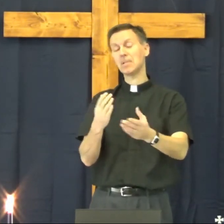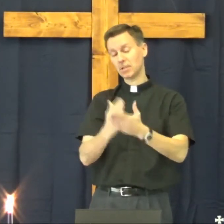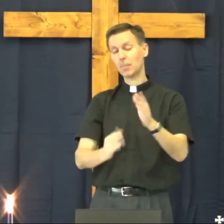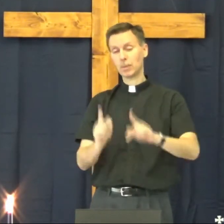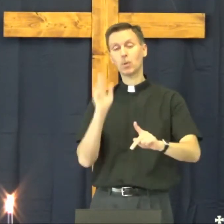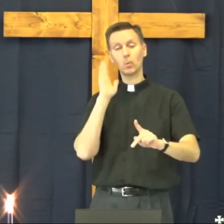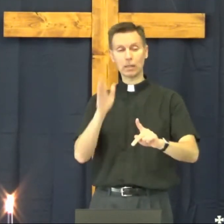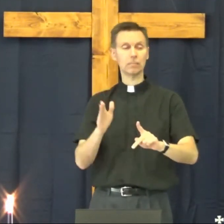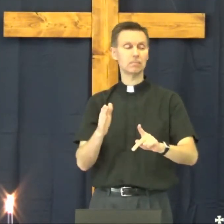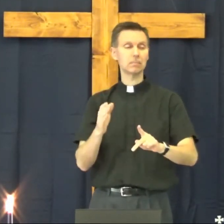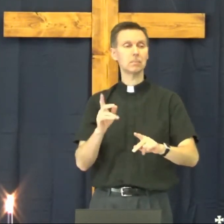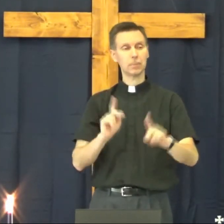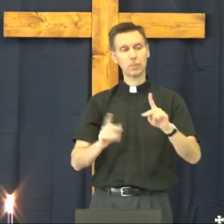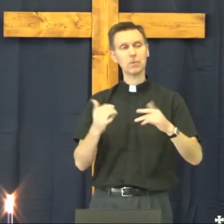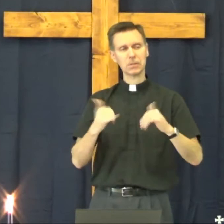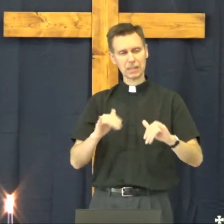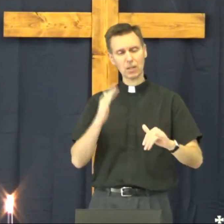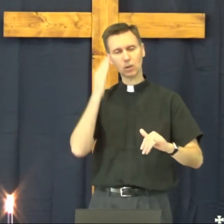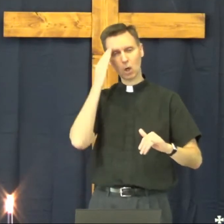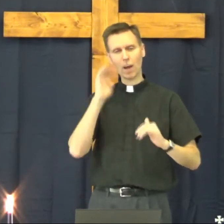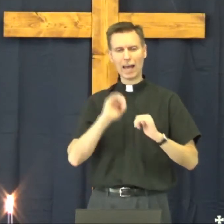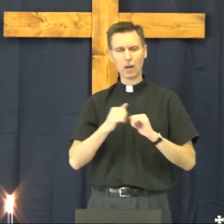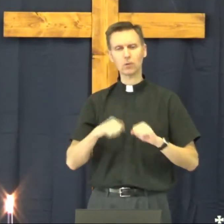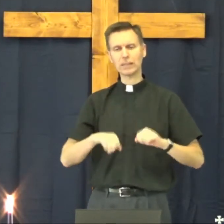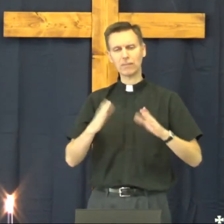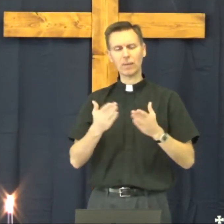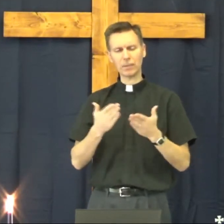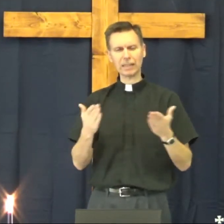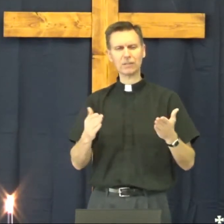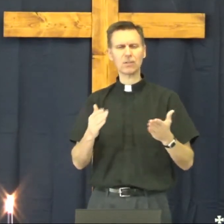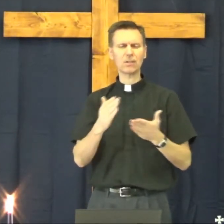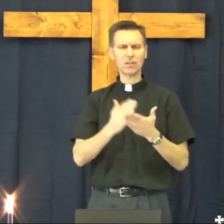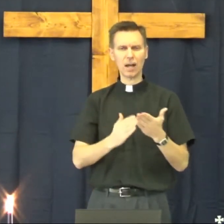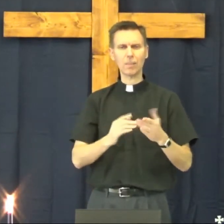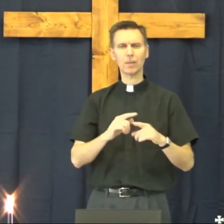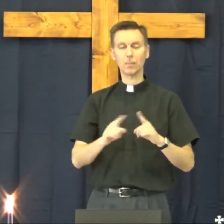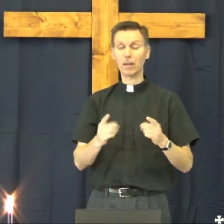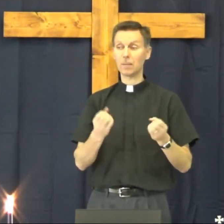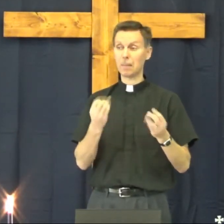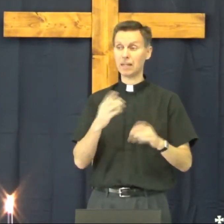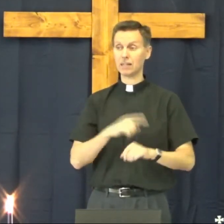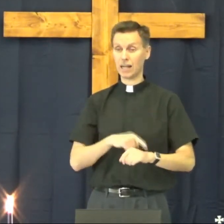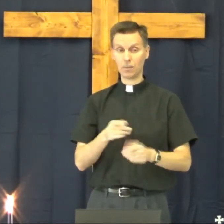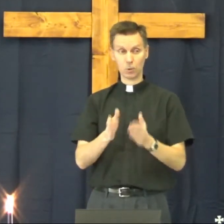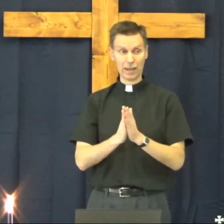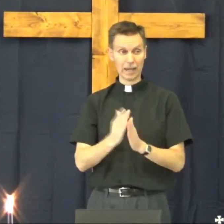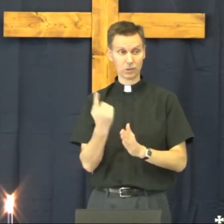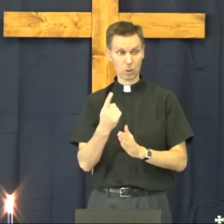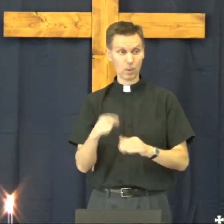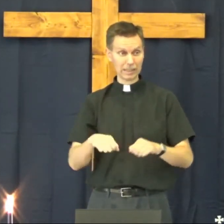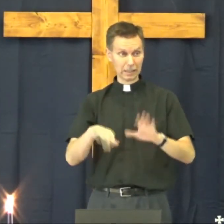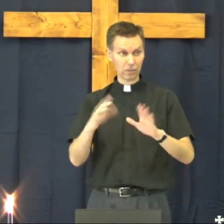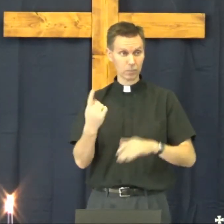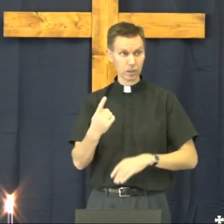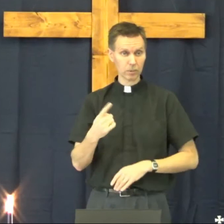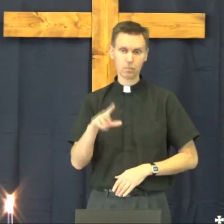Some people will. People still know how to give up things, some, but many times you ask someone to give up something,